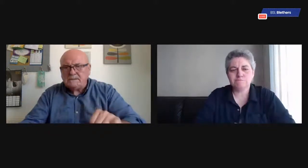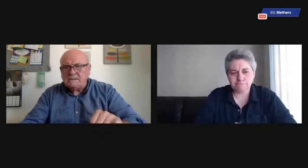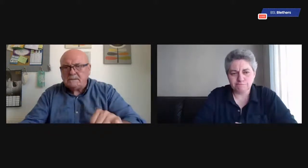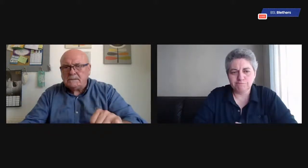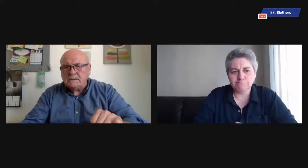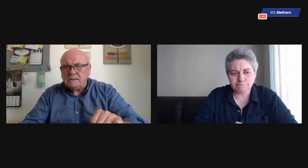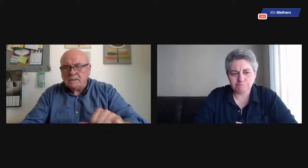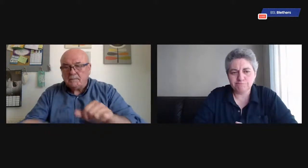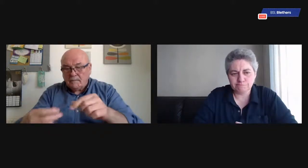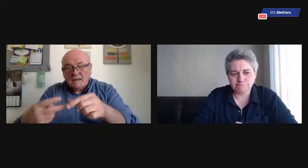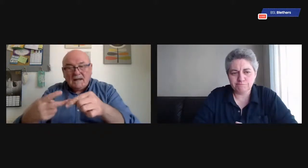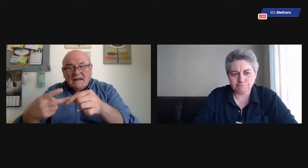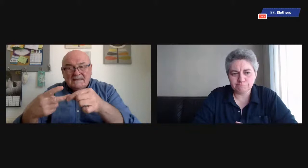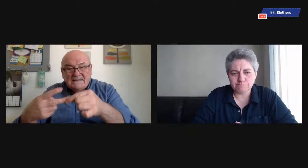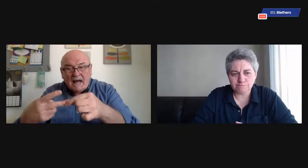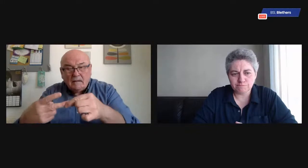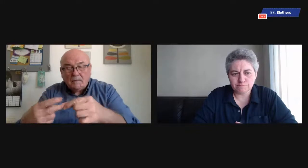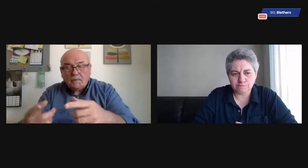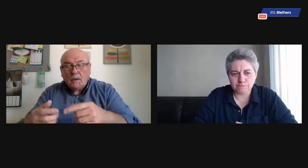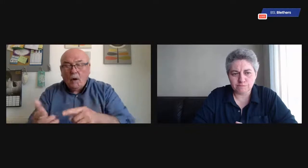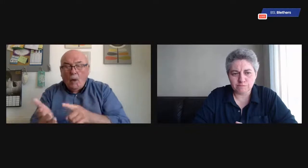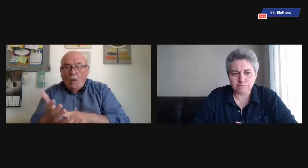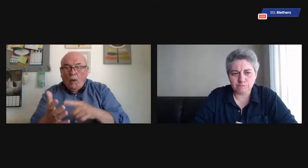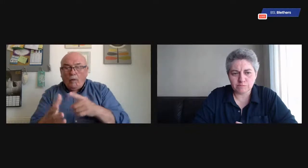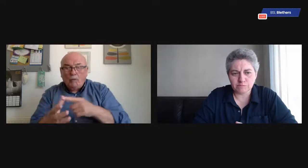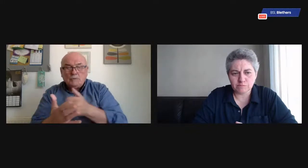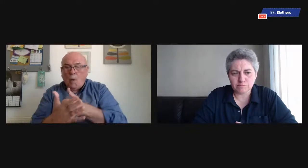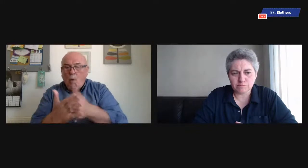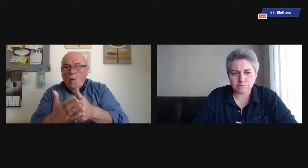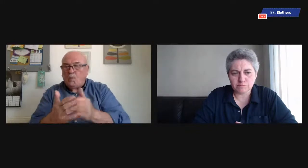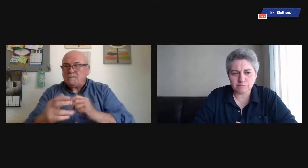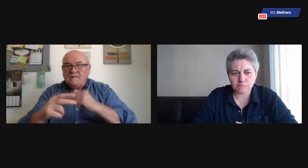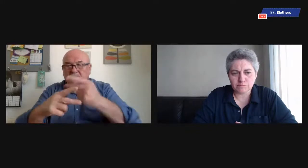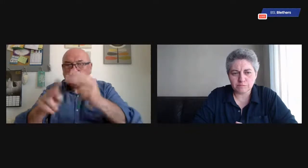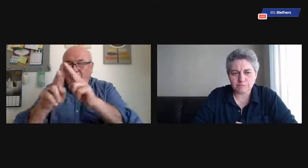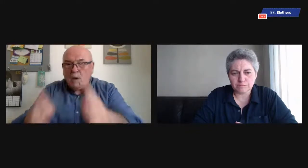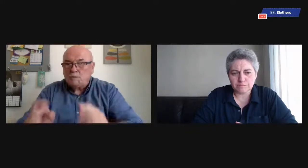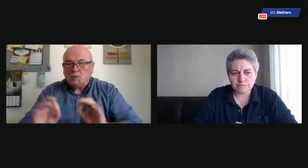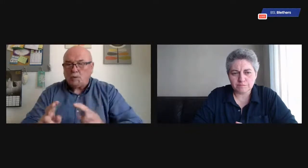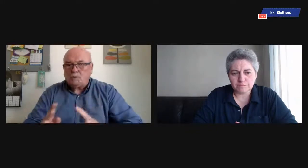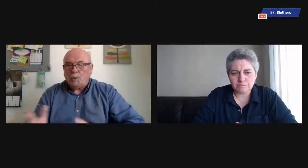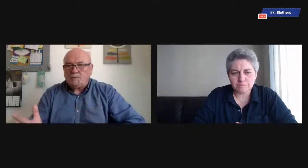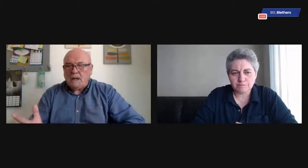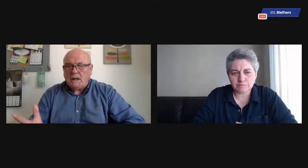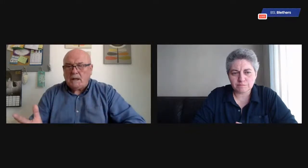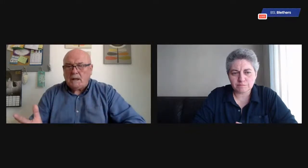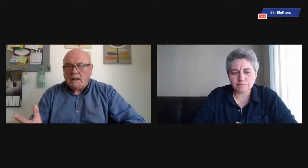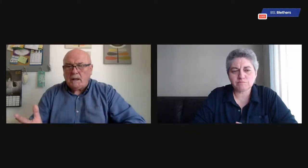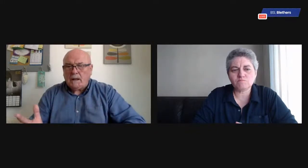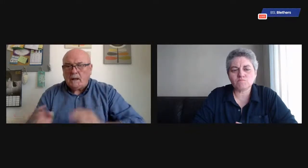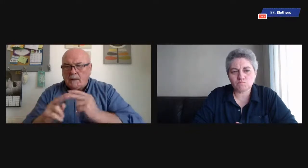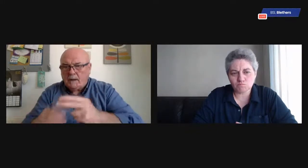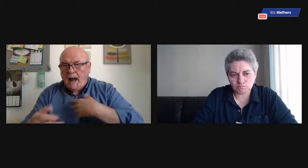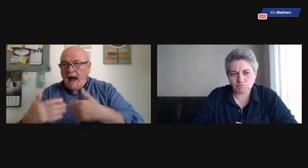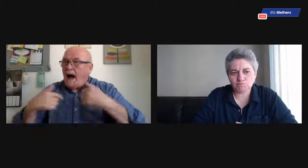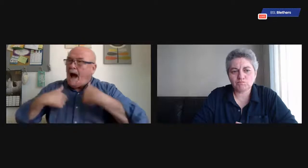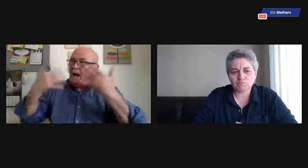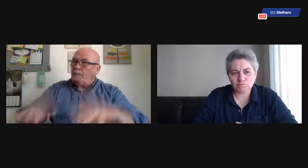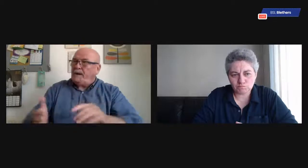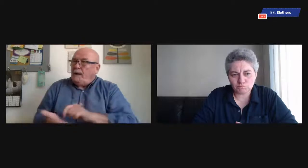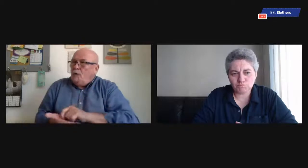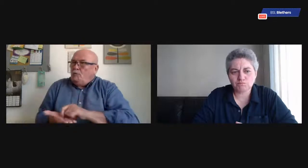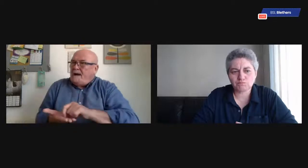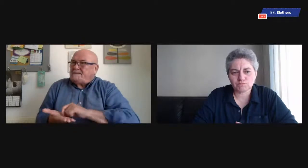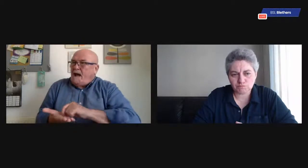wasn't at the parents' meetings because you didn't provide an interpreter. So there's all of these things that you